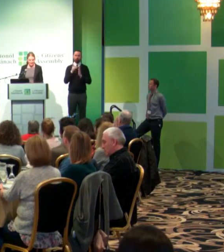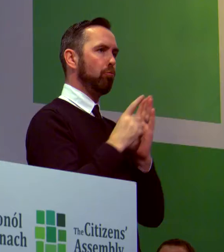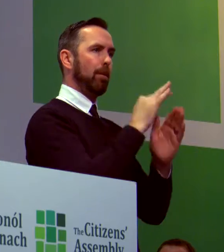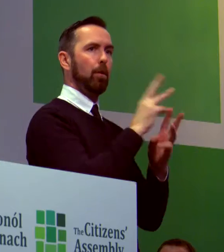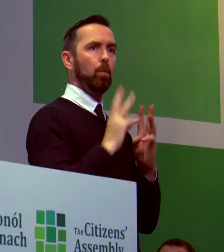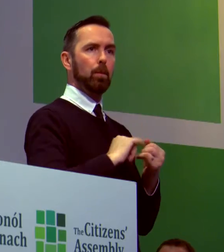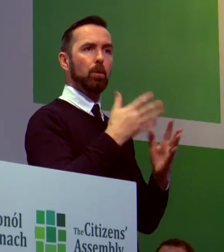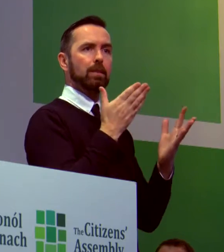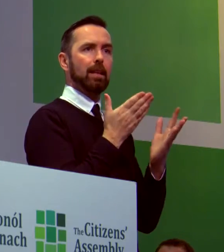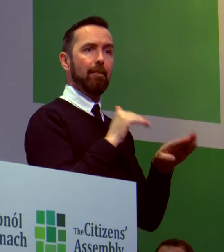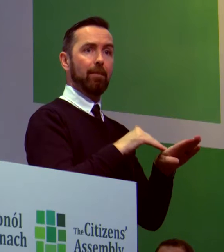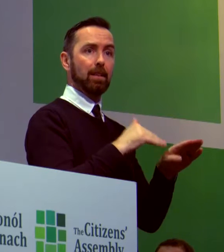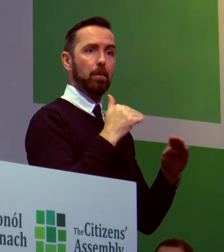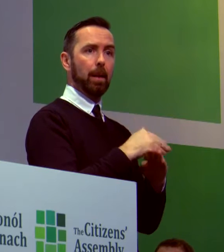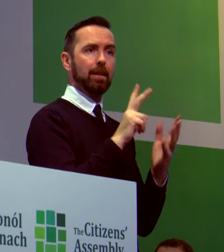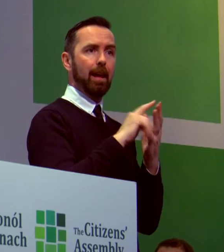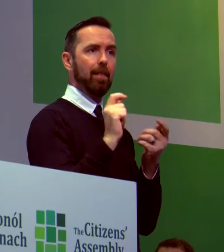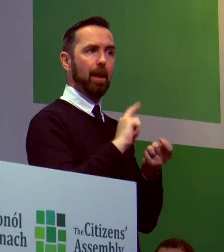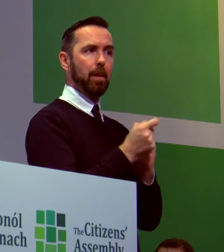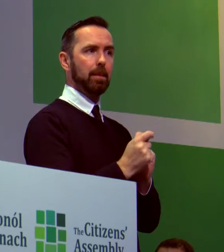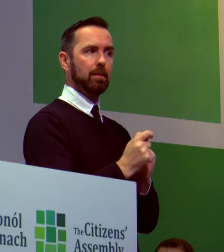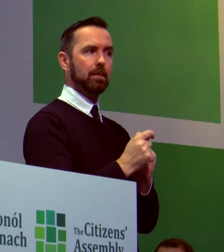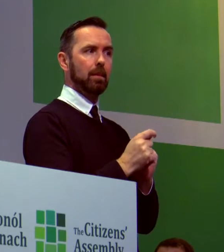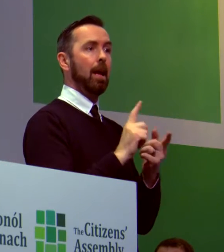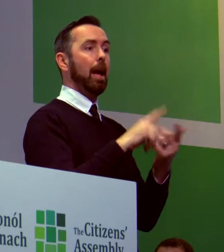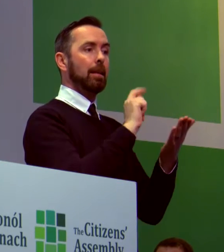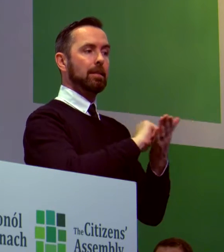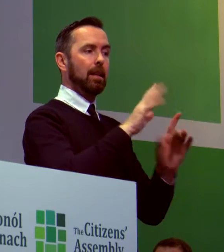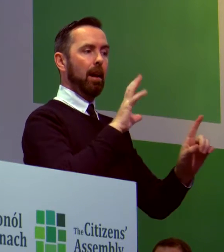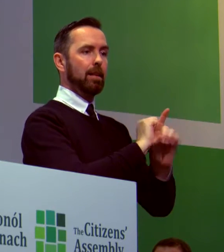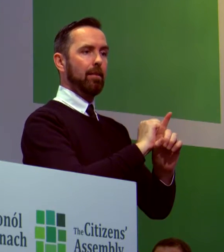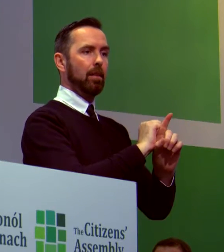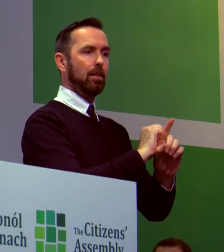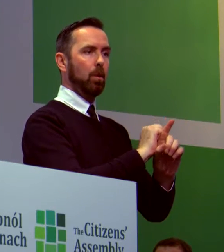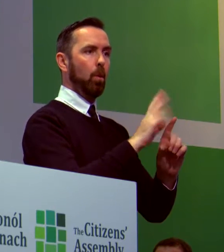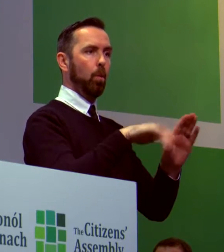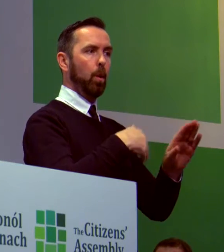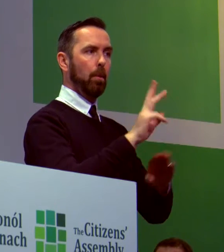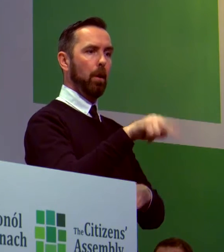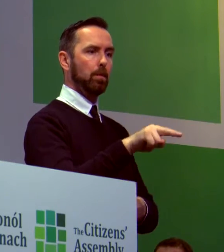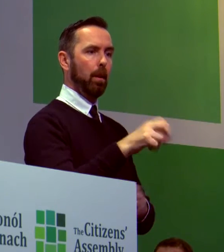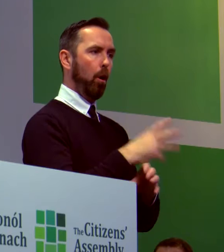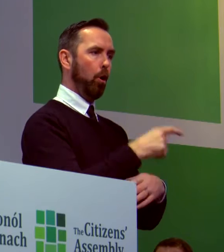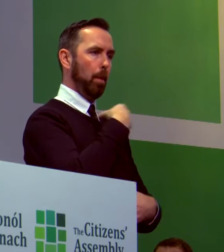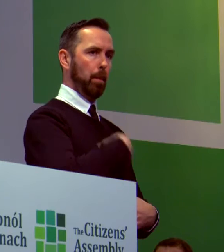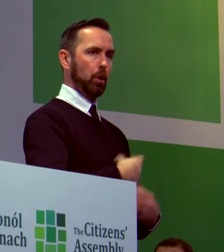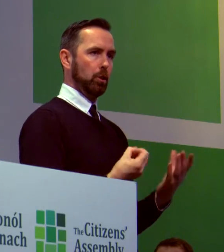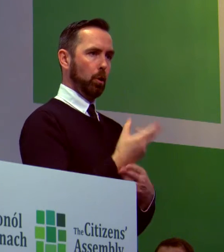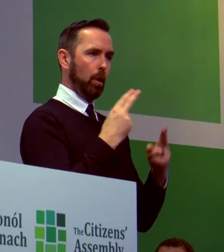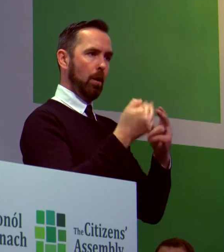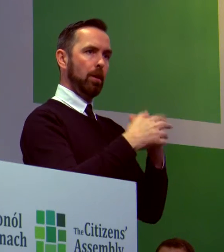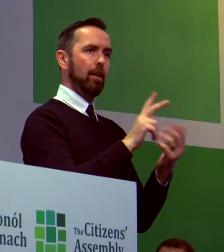Amendment. To that end, the Secretariat has identified, to the greatest extent possible, all of the personal stories out of